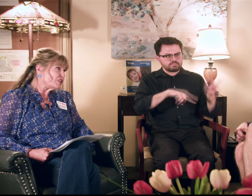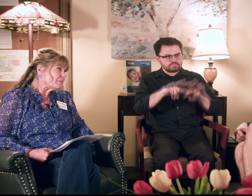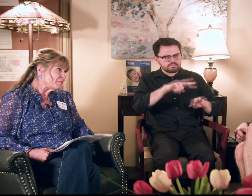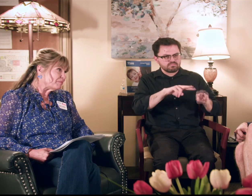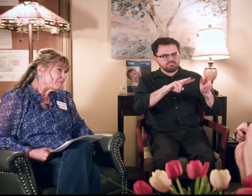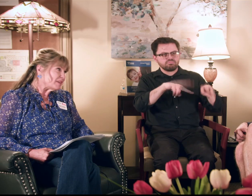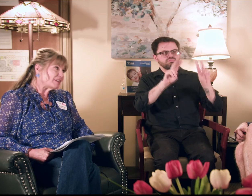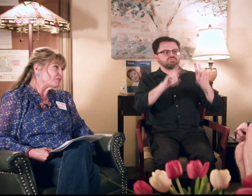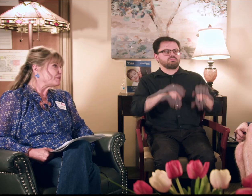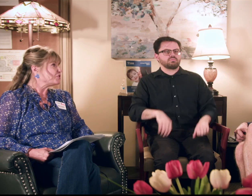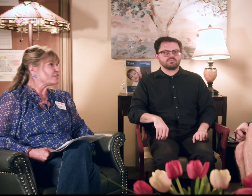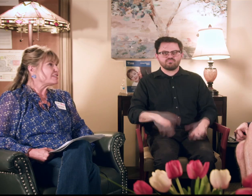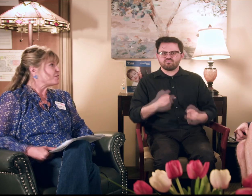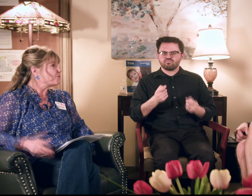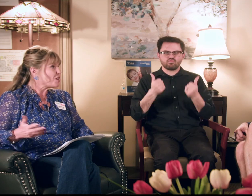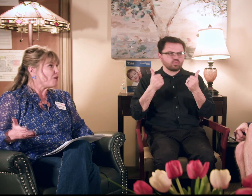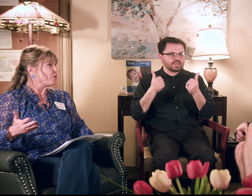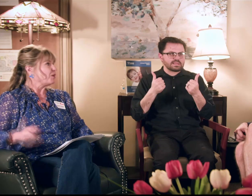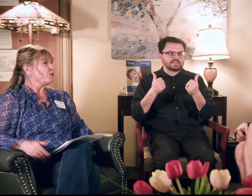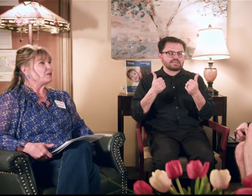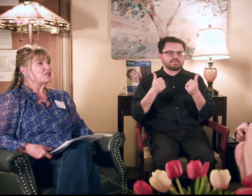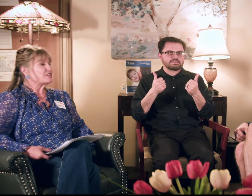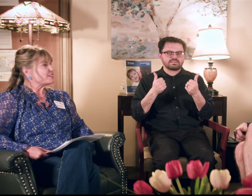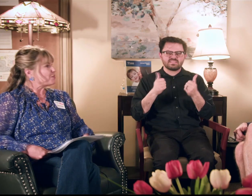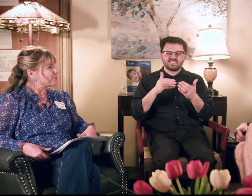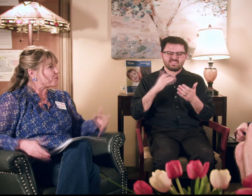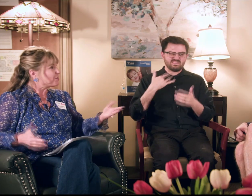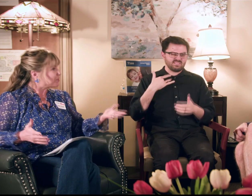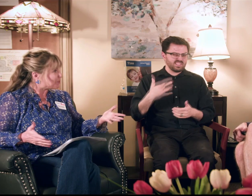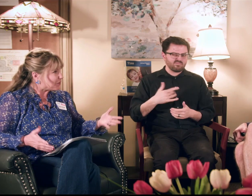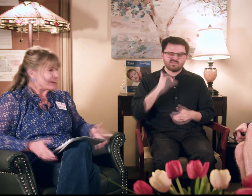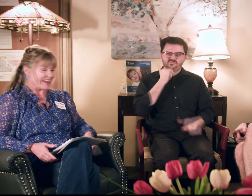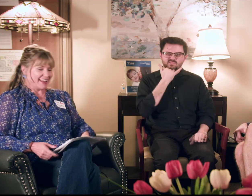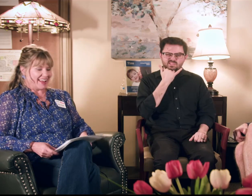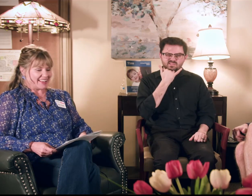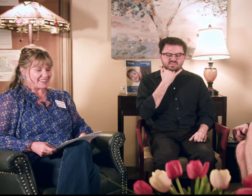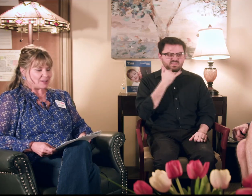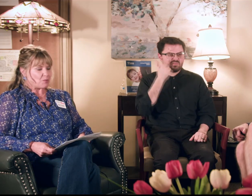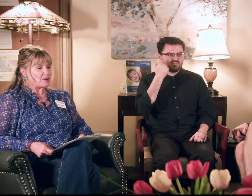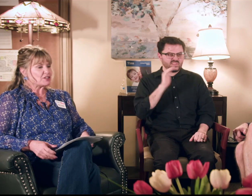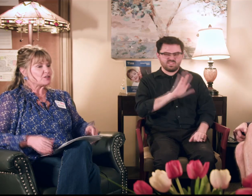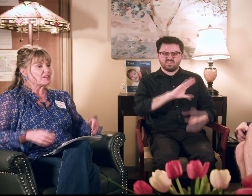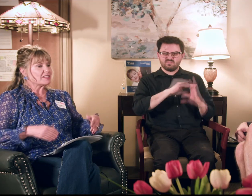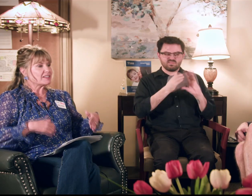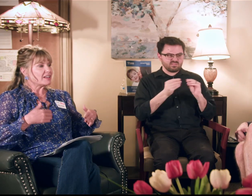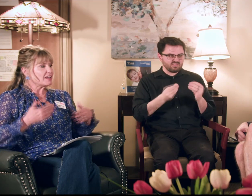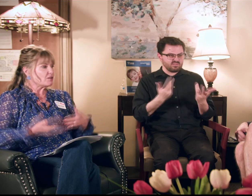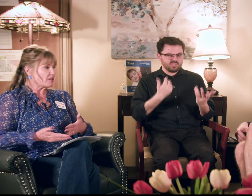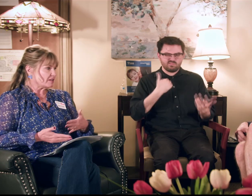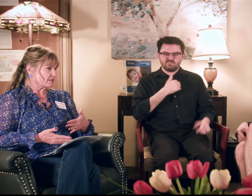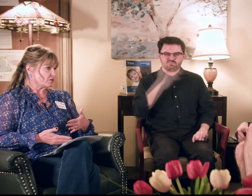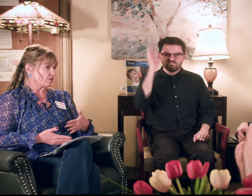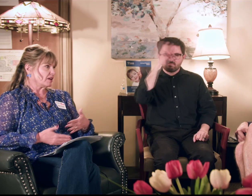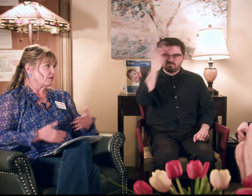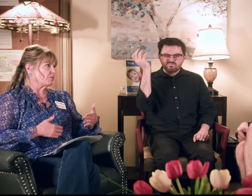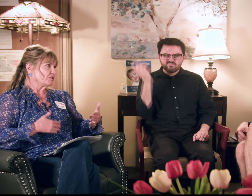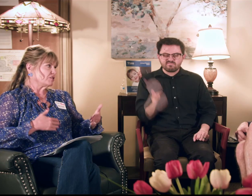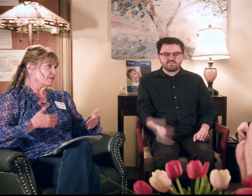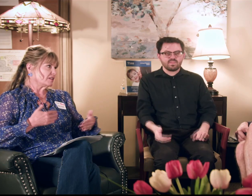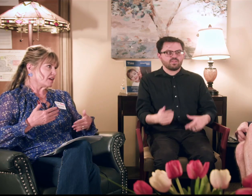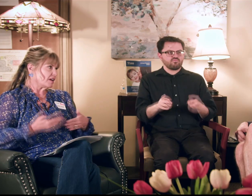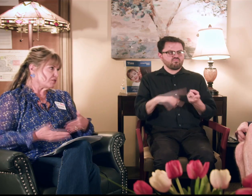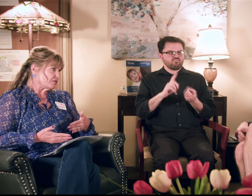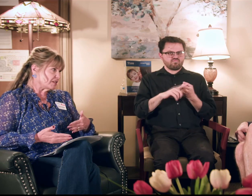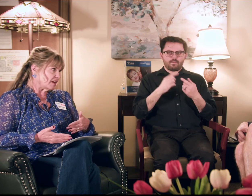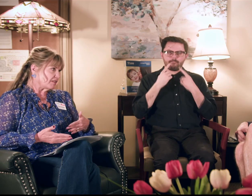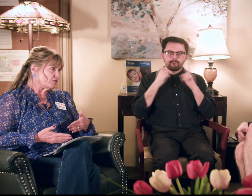we misjudge it. Oh, yeah. Because we just don't know. Most we just of the time, don't know right? the story. And so Absolutely. once you get to hear that story,